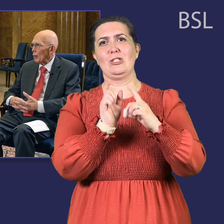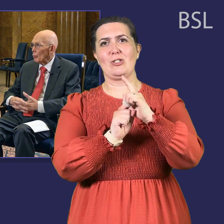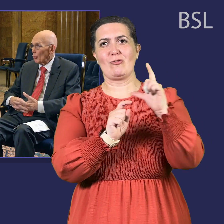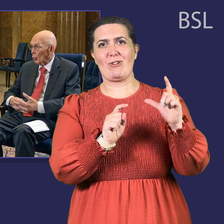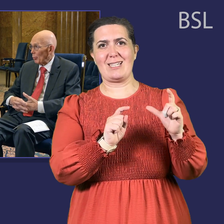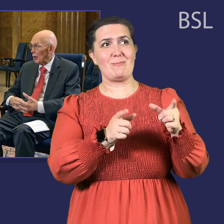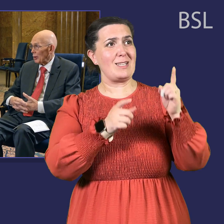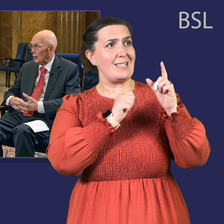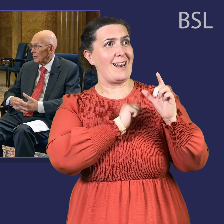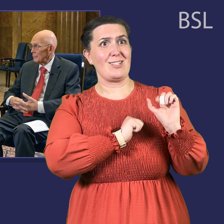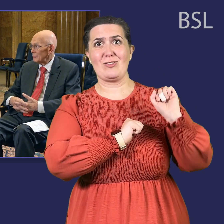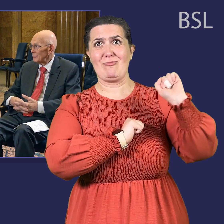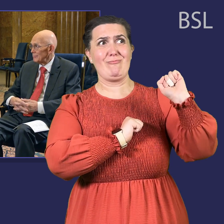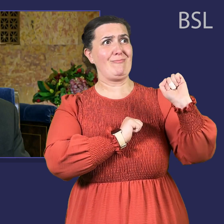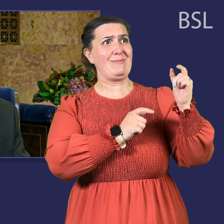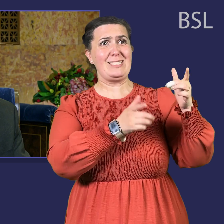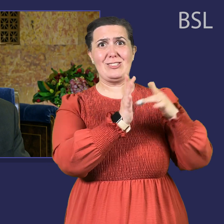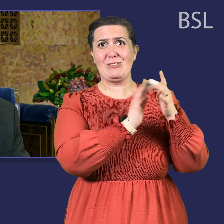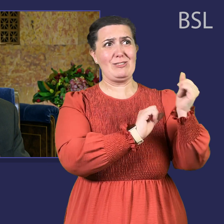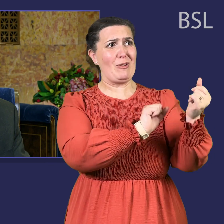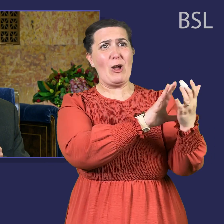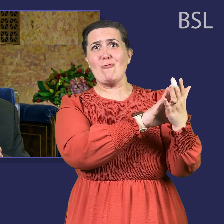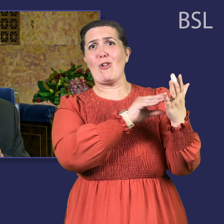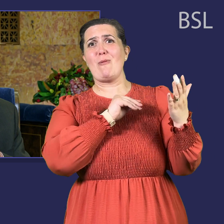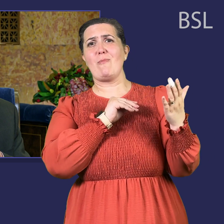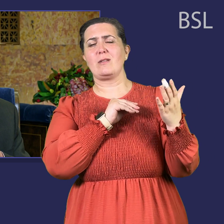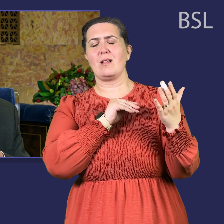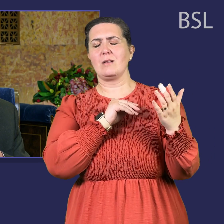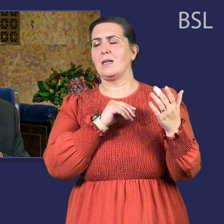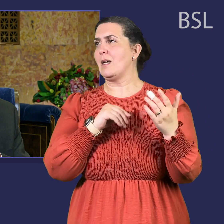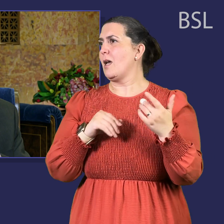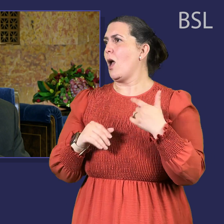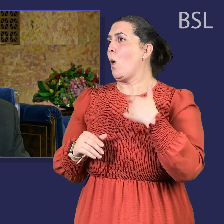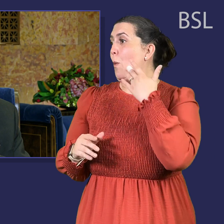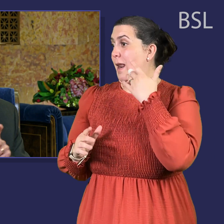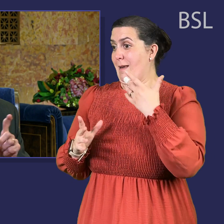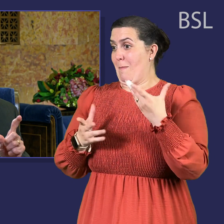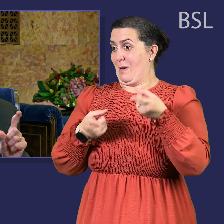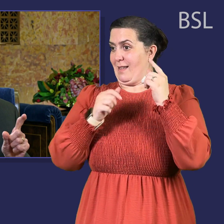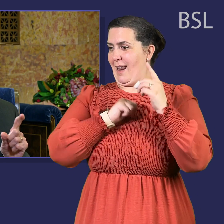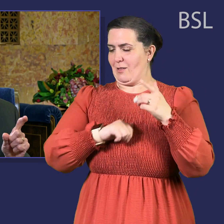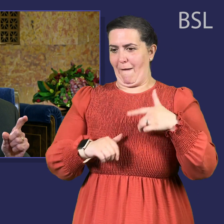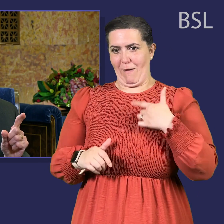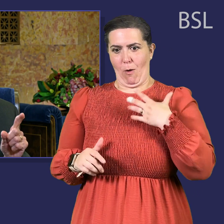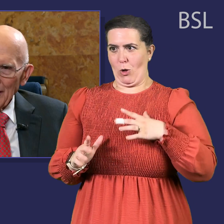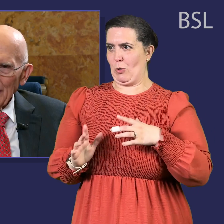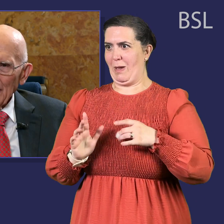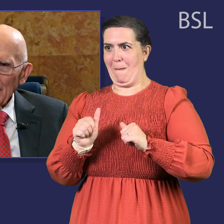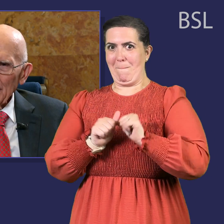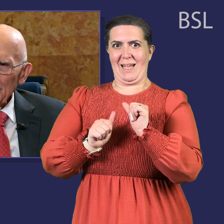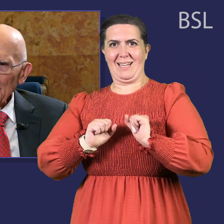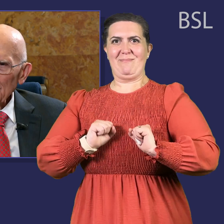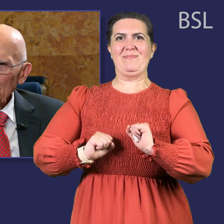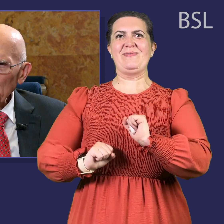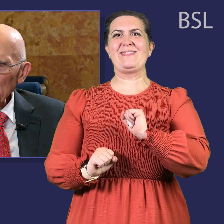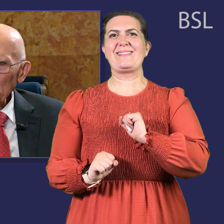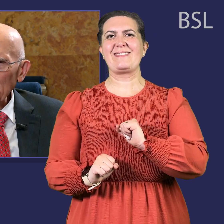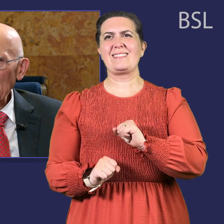is our role model. And you also want to be better when you're around him.